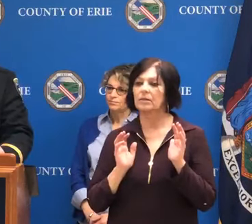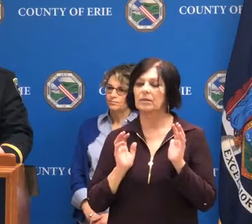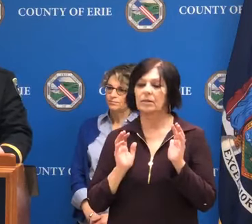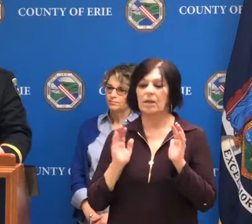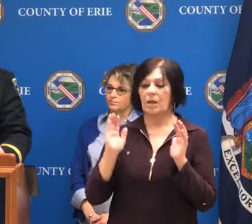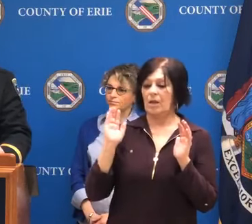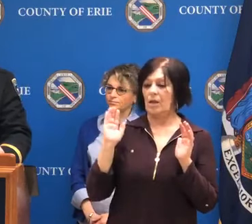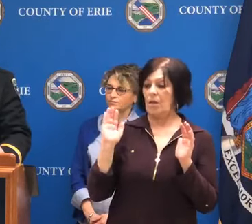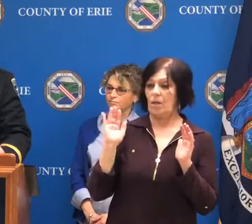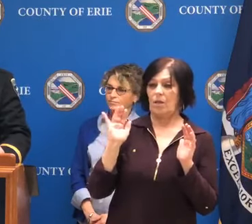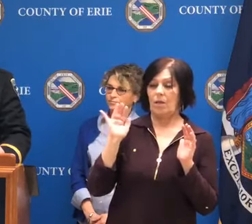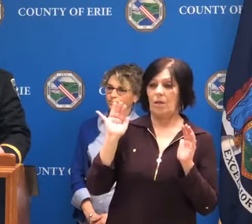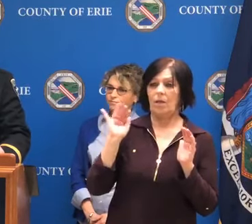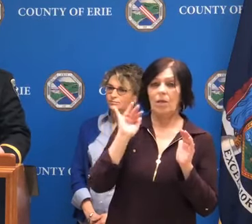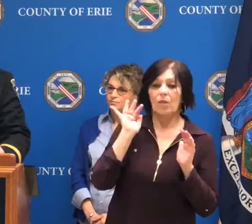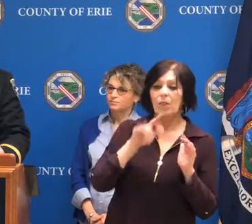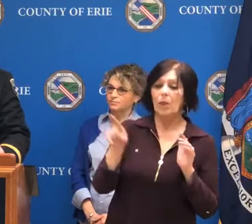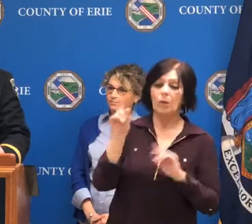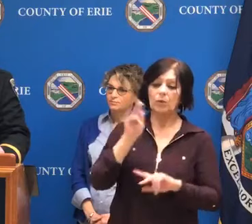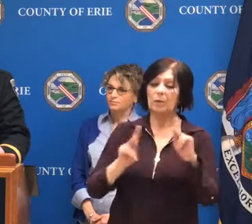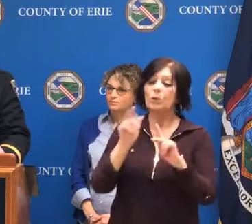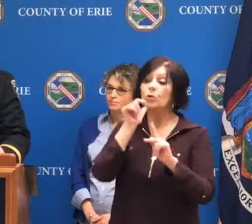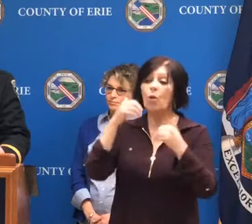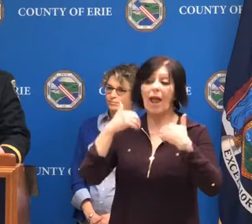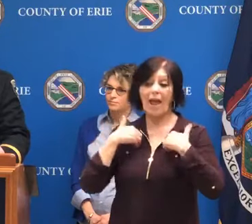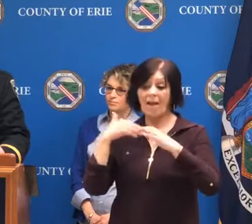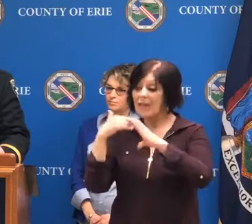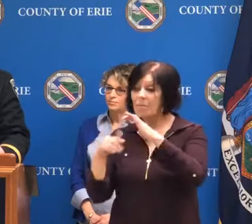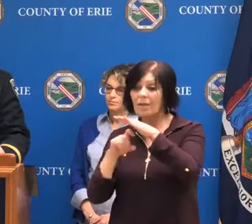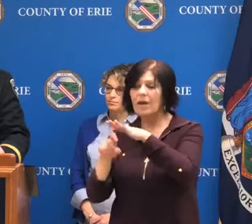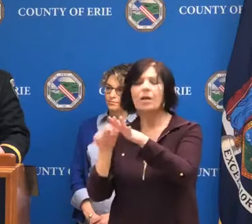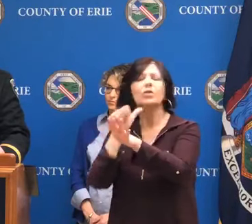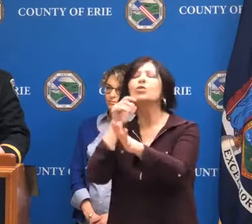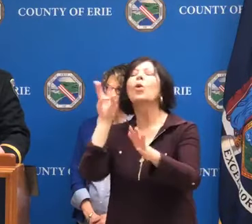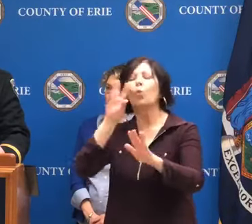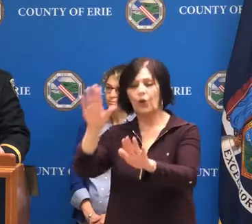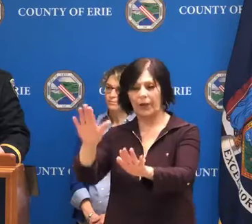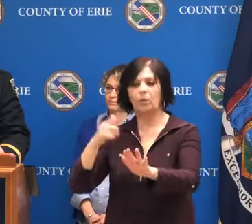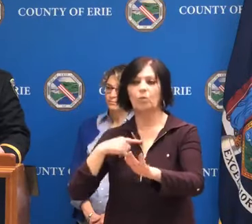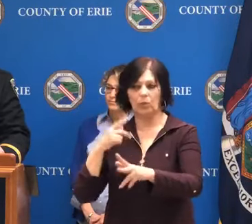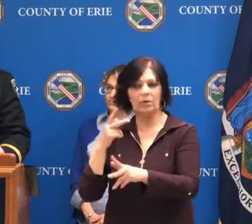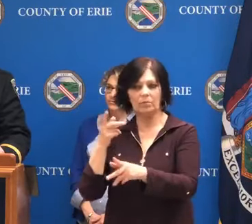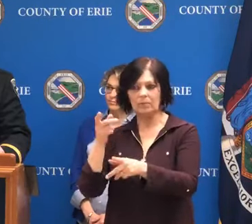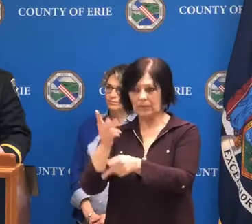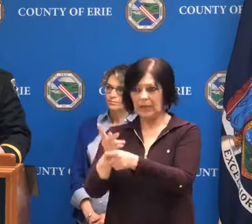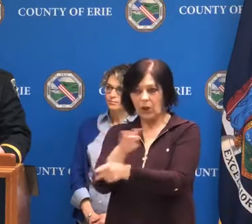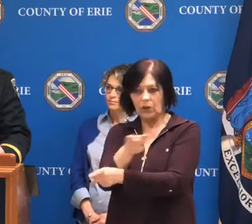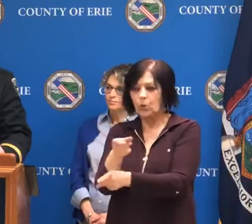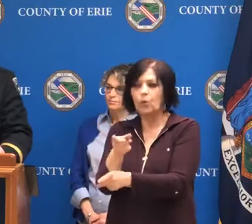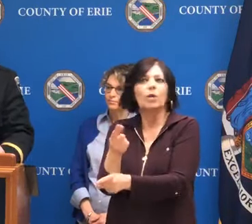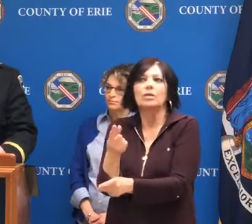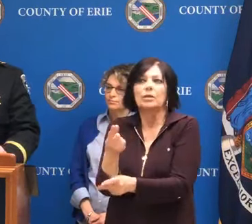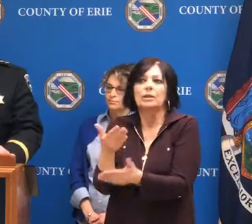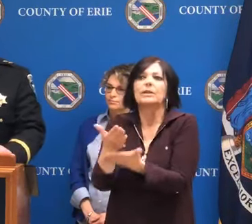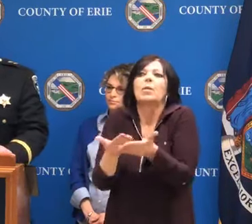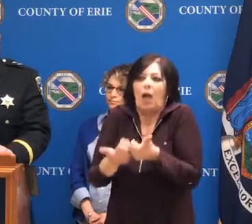Those individuals who don't have access to it, do not worry. We will handle your case one way or the other.